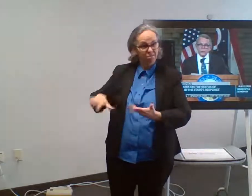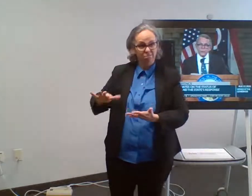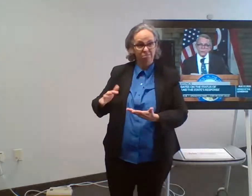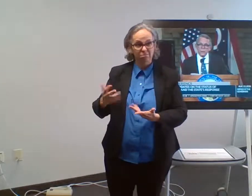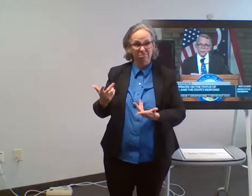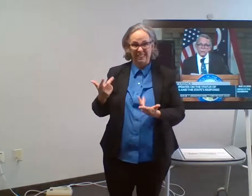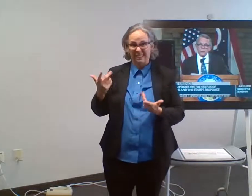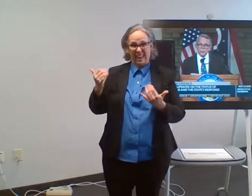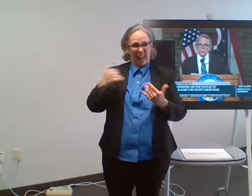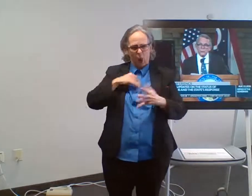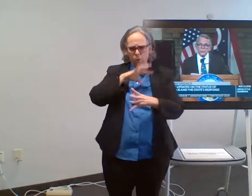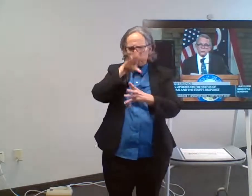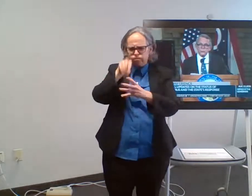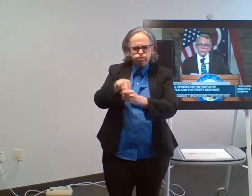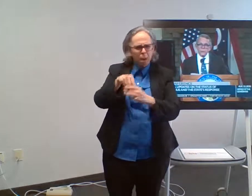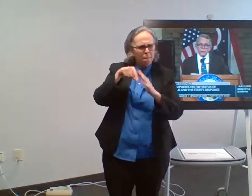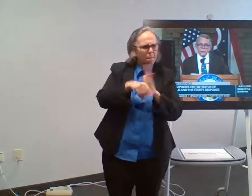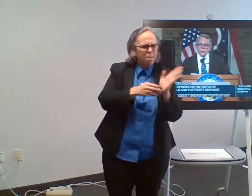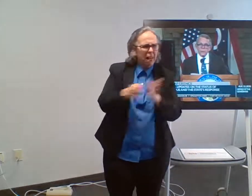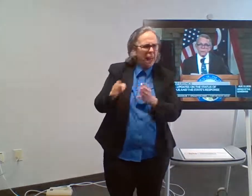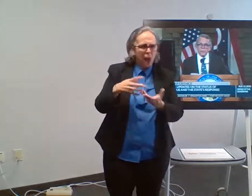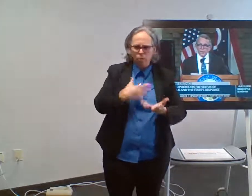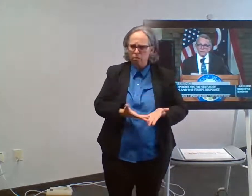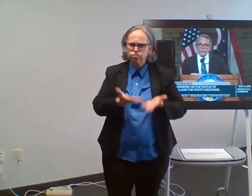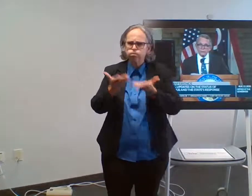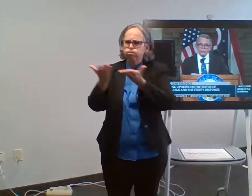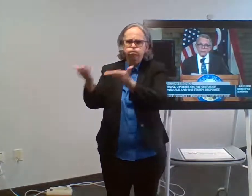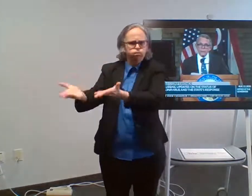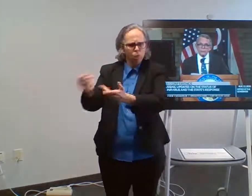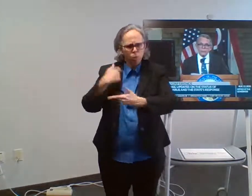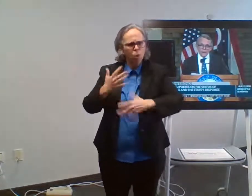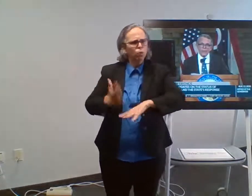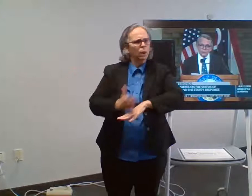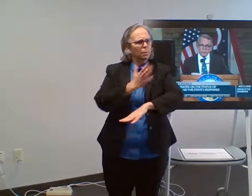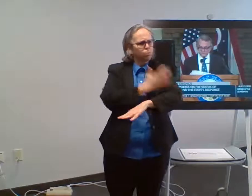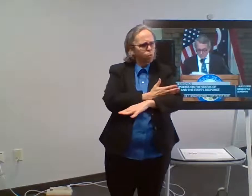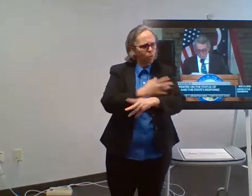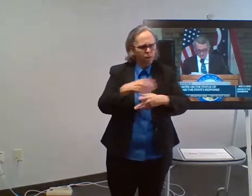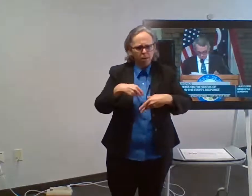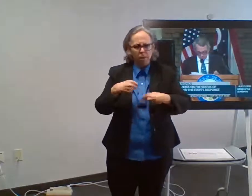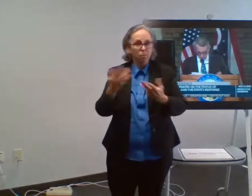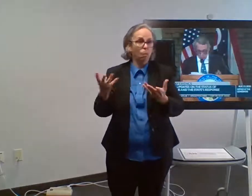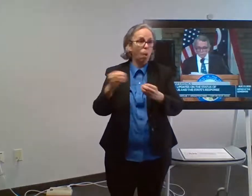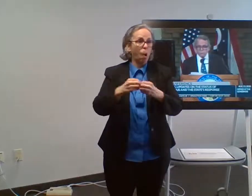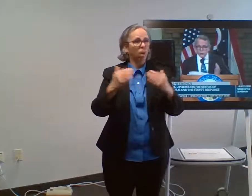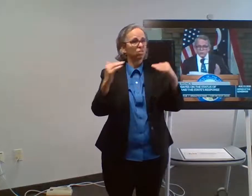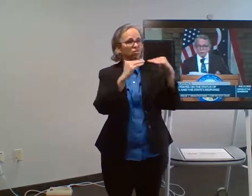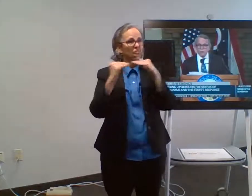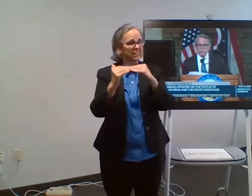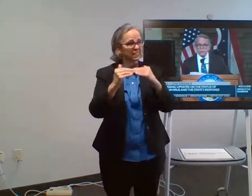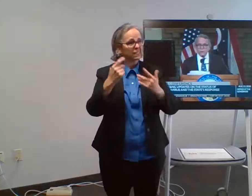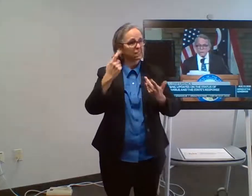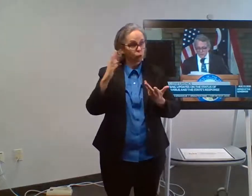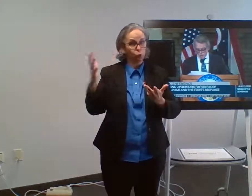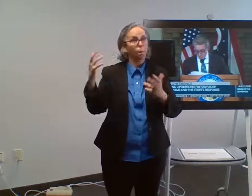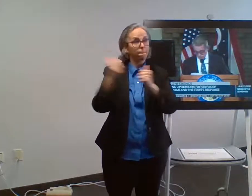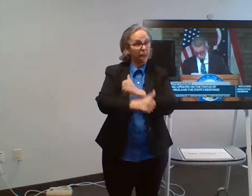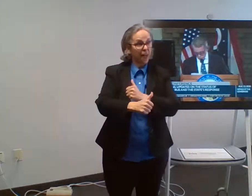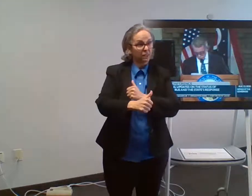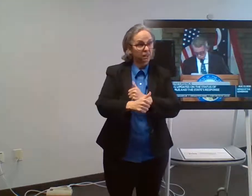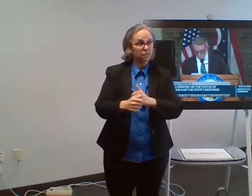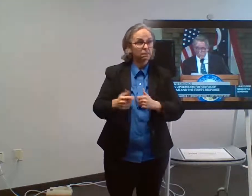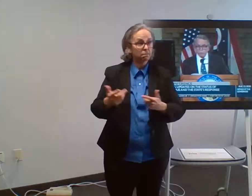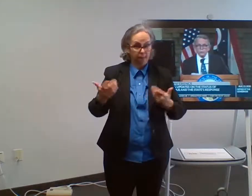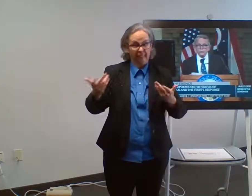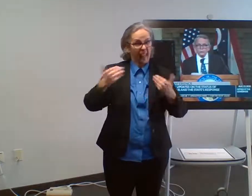things better, bring about more justice. And I'm asking them today to pass it. It's there. It's good. We've